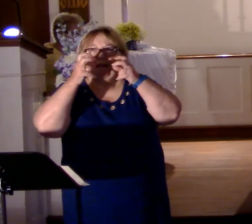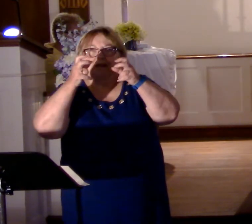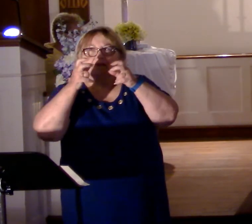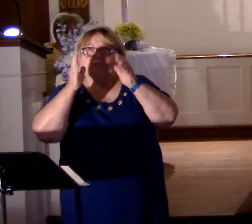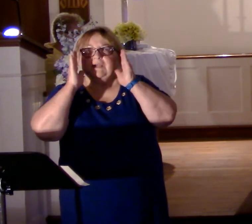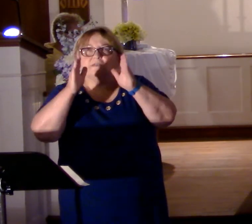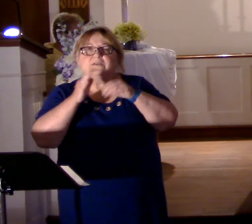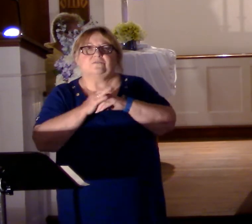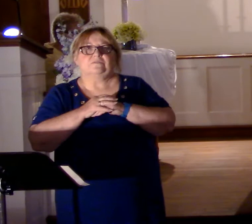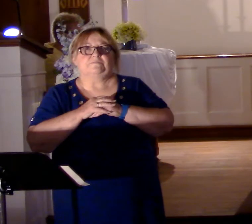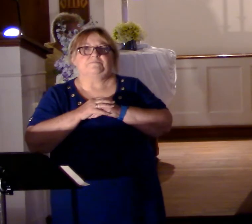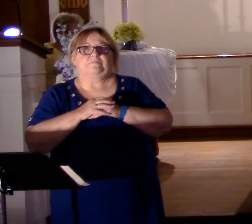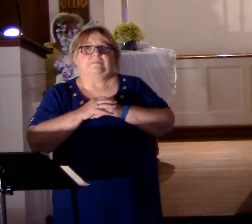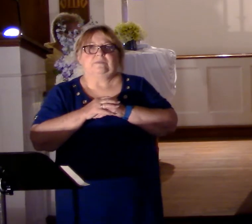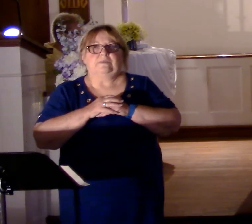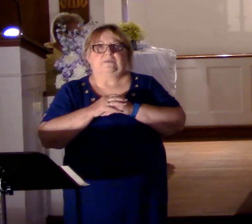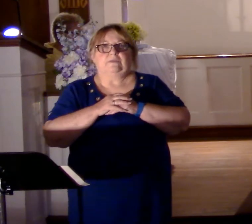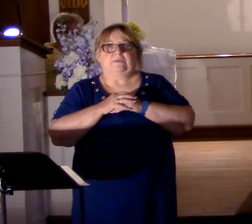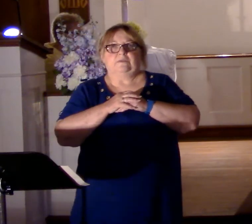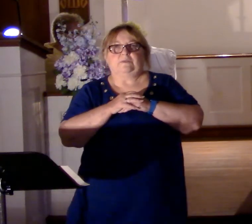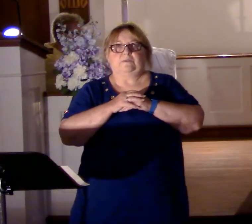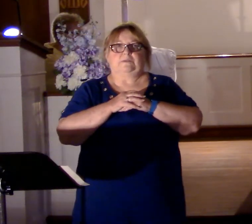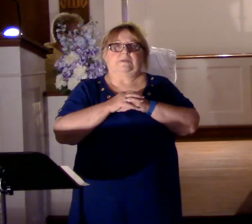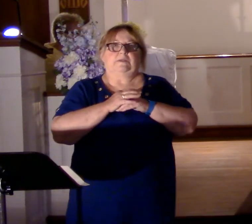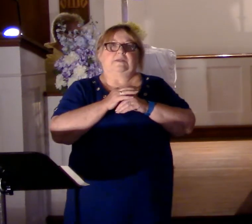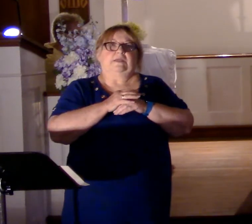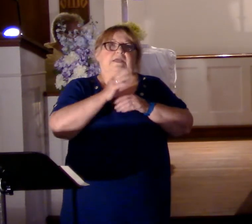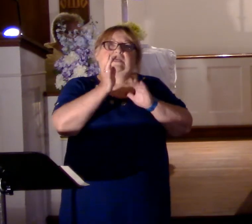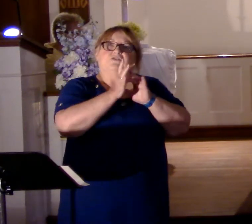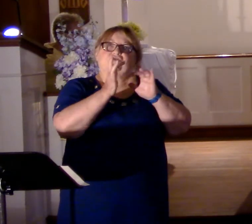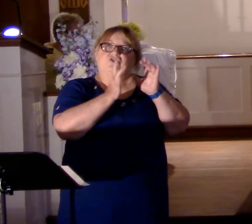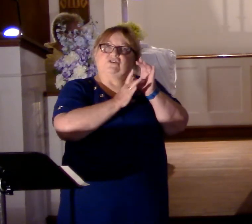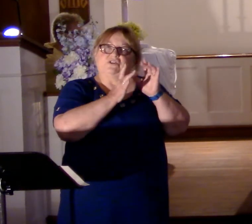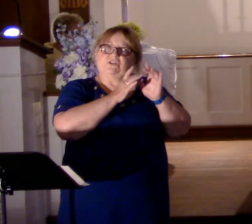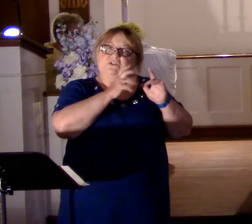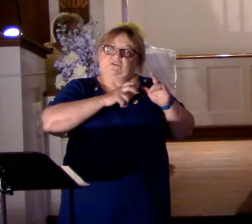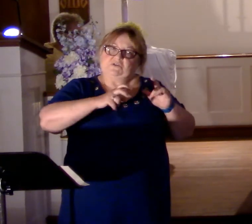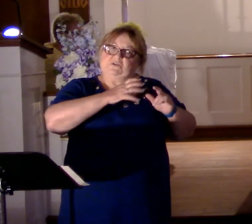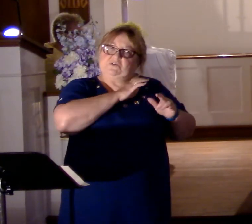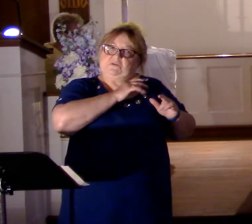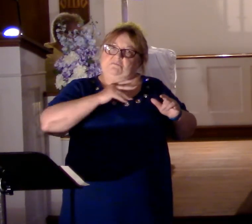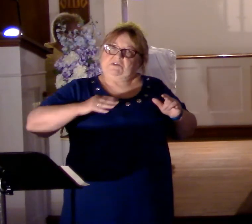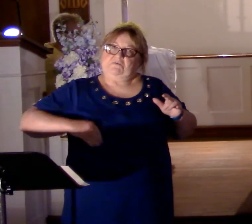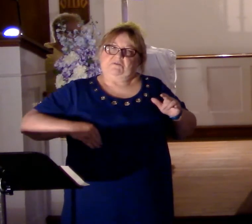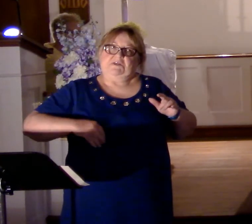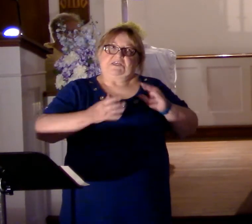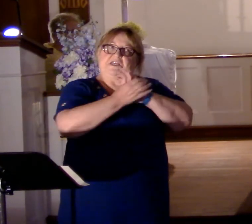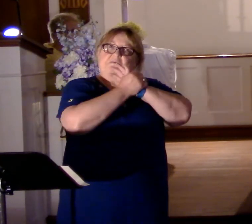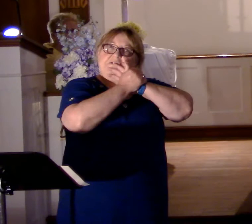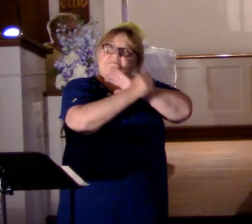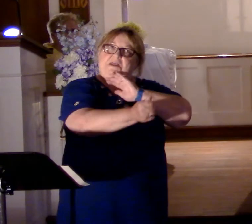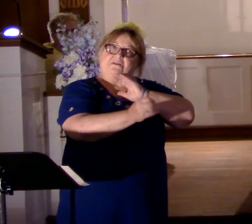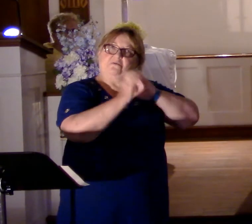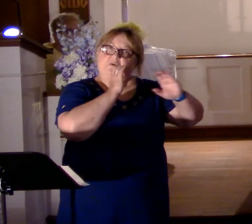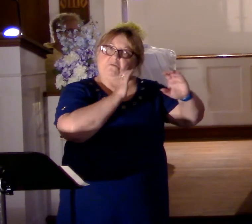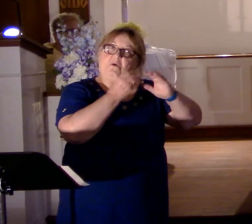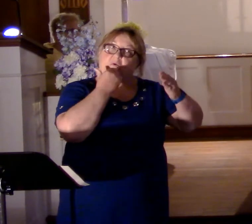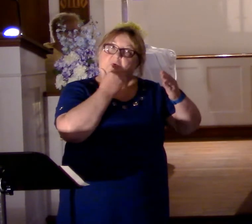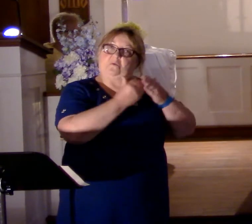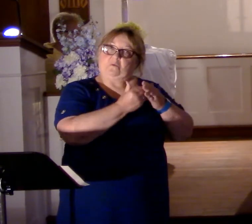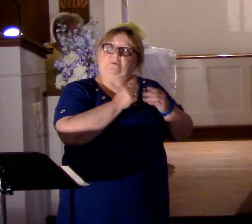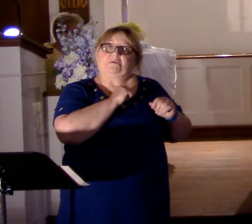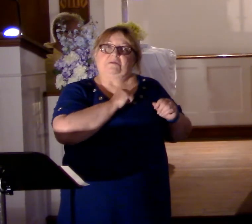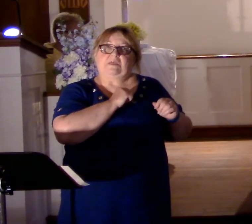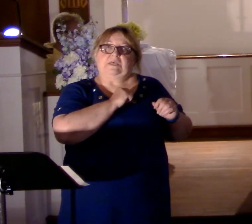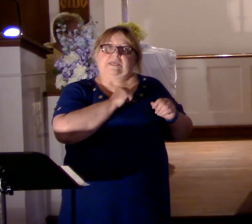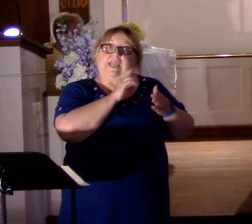listen. A look at the ministry of Jesus reveals that he was a master of communication. He had